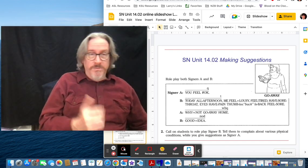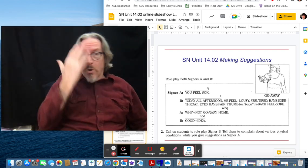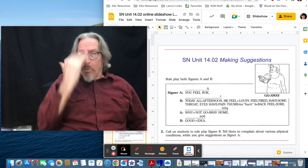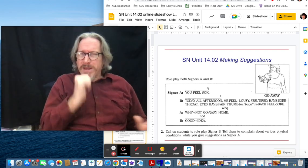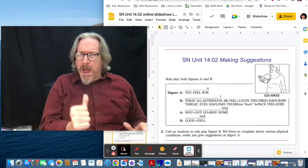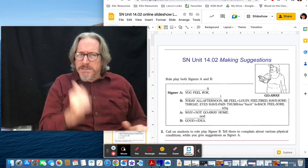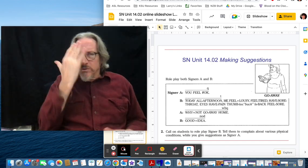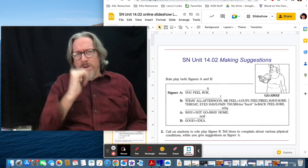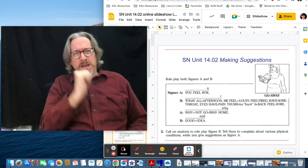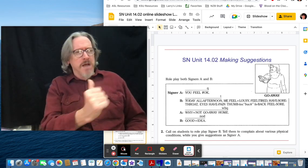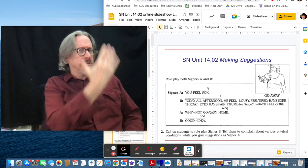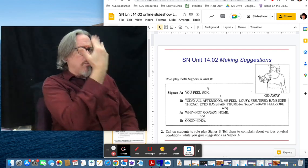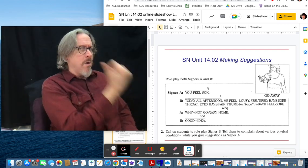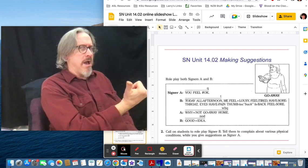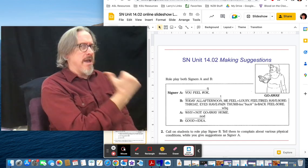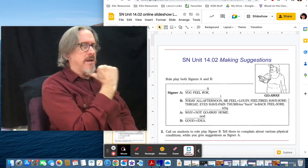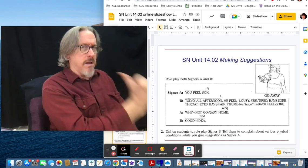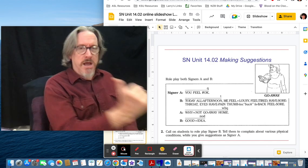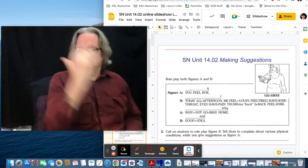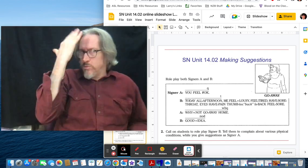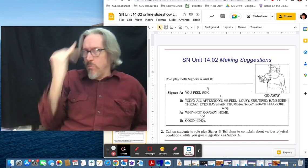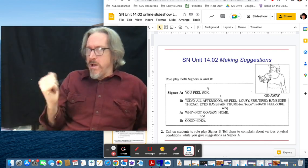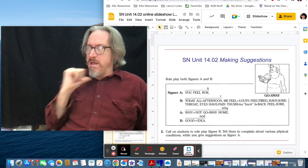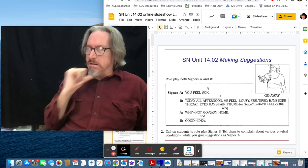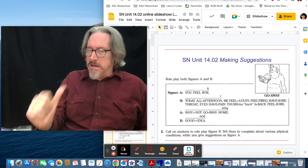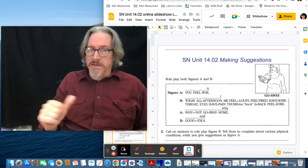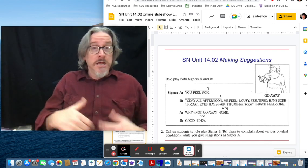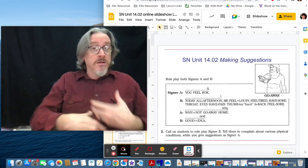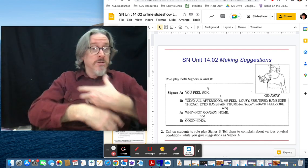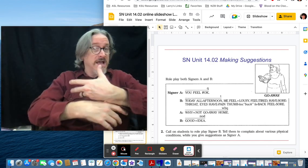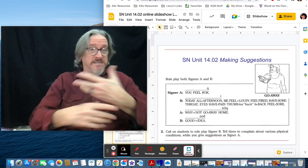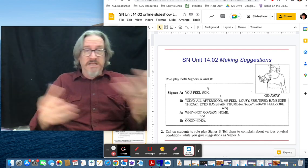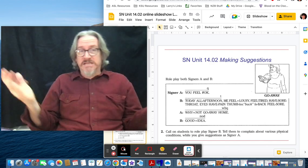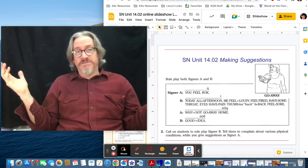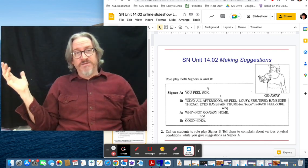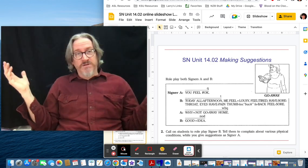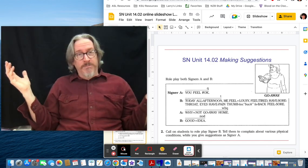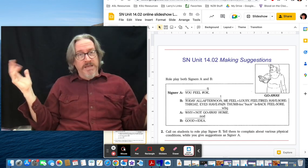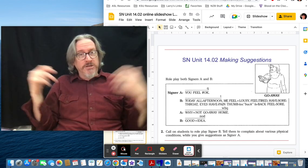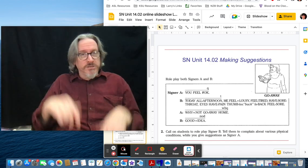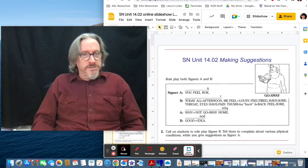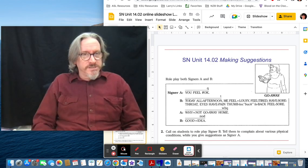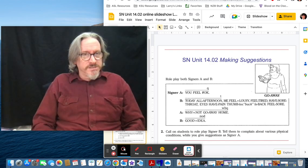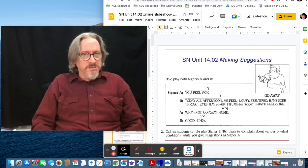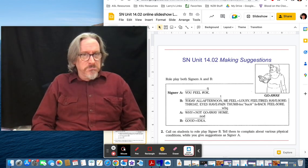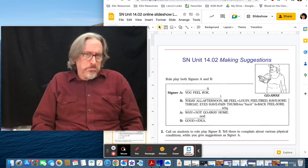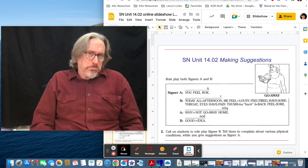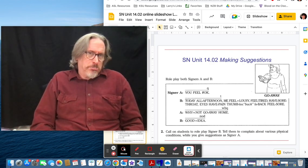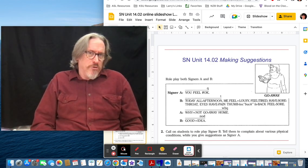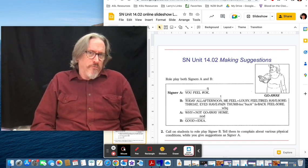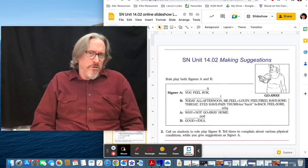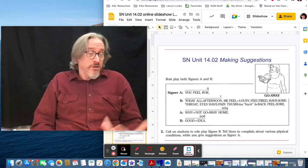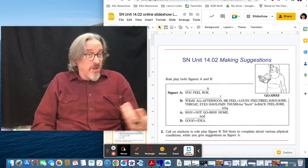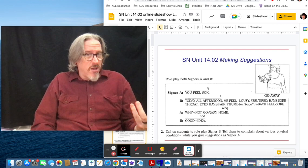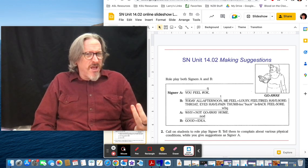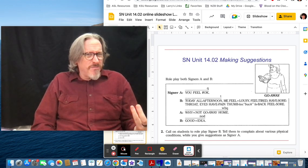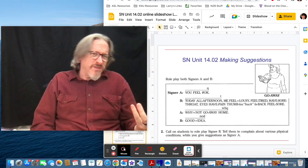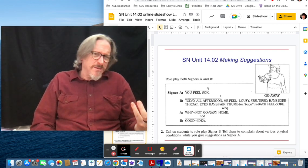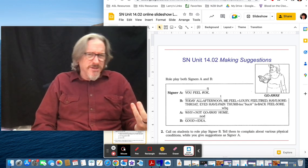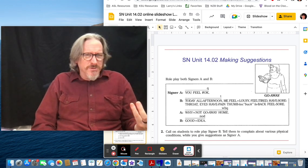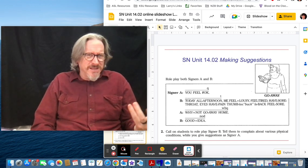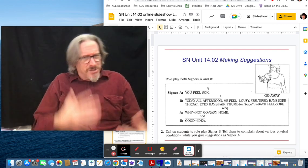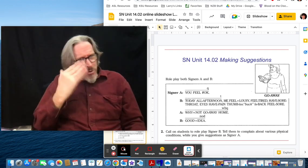learn. Why not? Why not? Why not? Why not? Has lots of different applications. Go for it. Well,